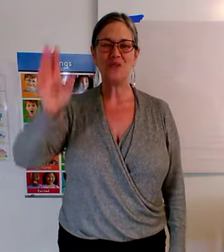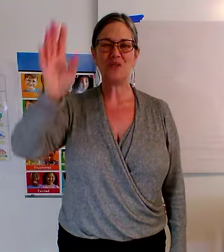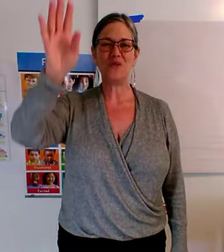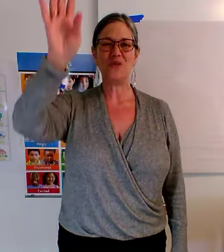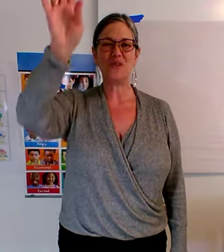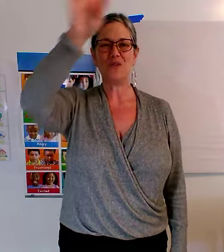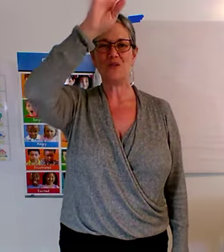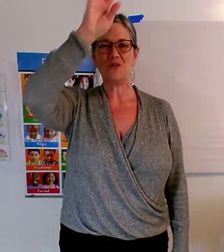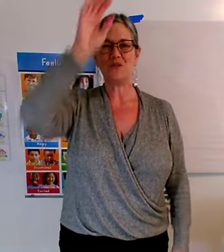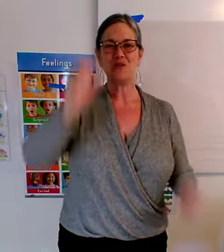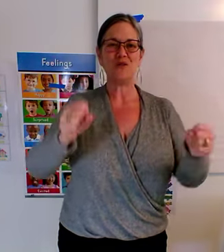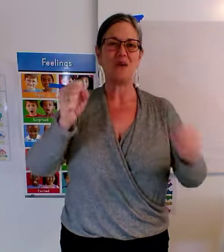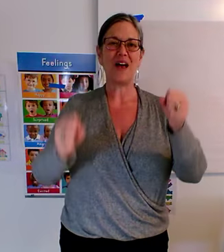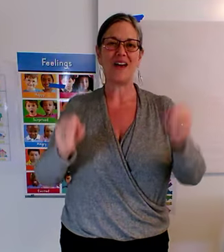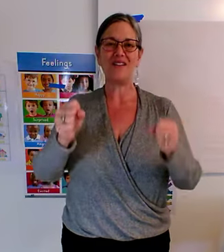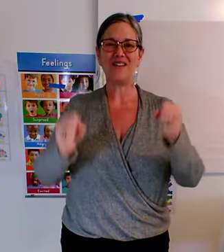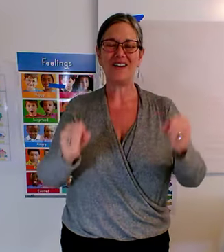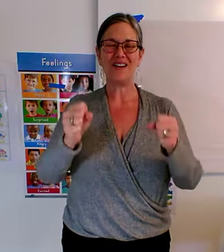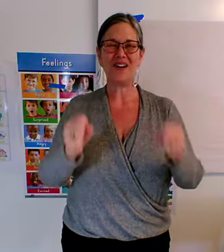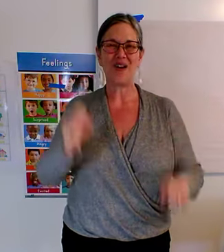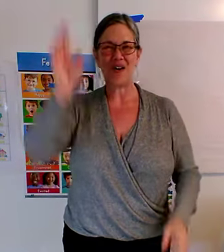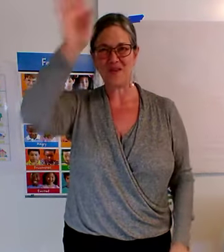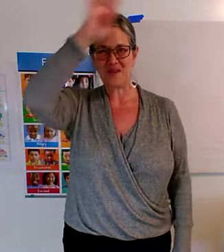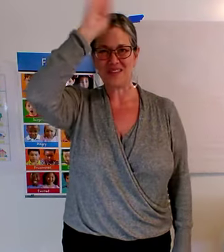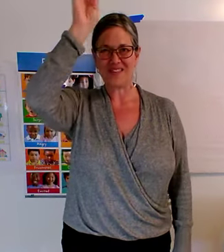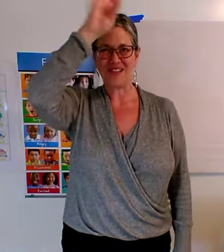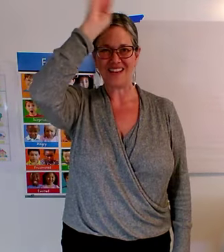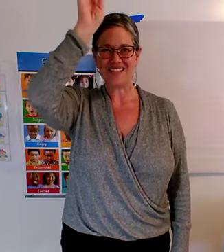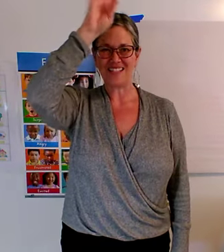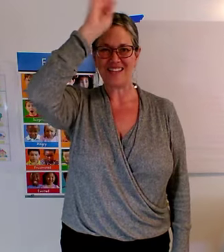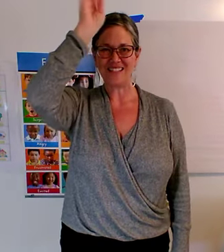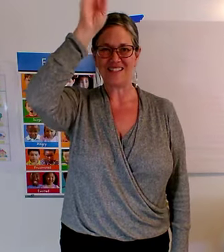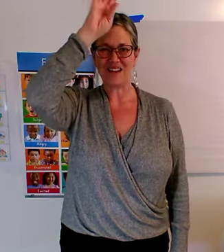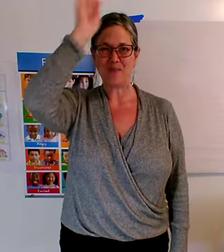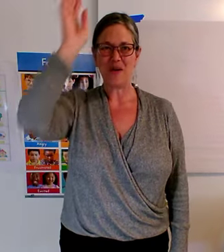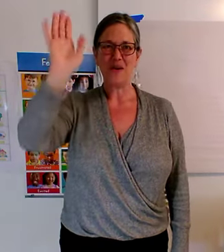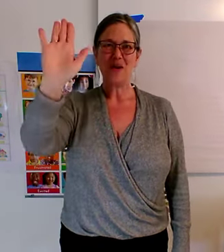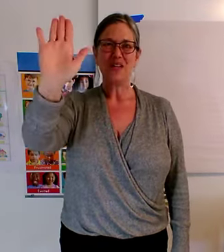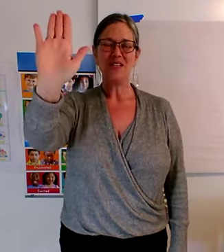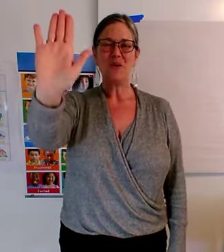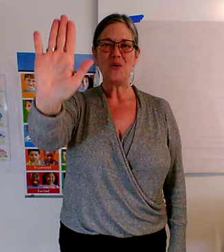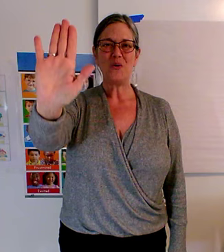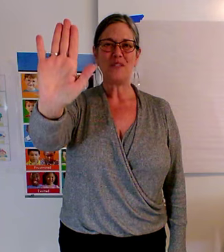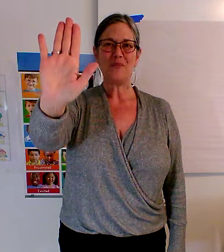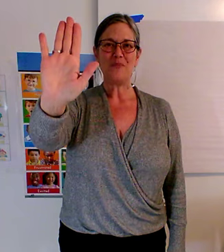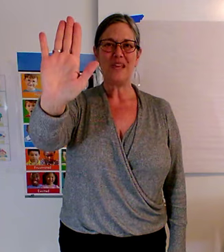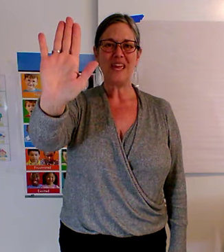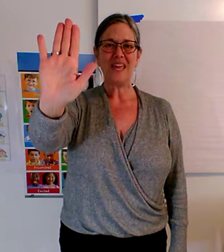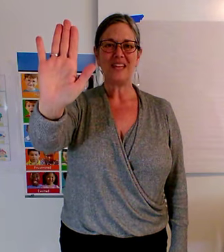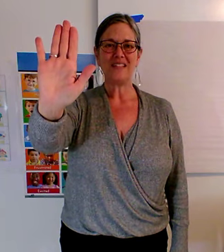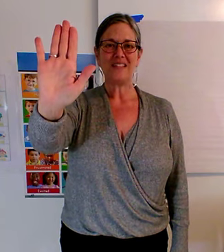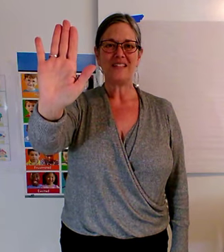you drive a car with the flashing lights on top? When you hold up your hand, does